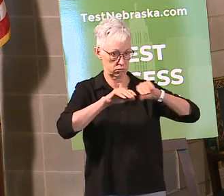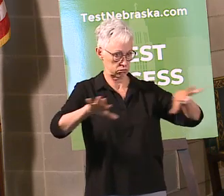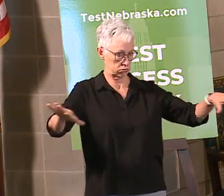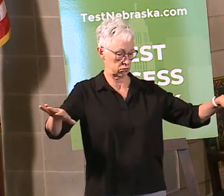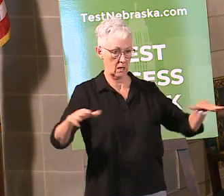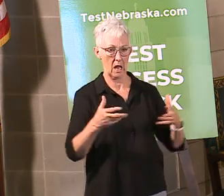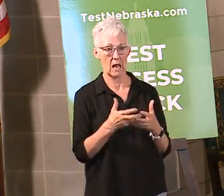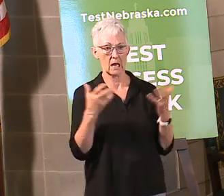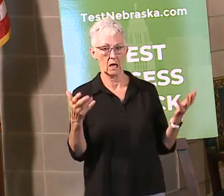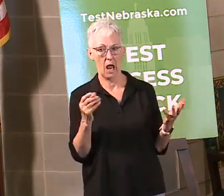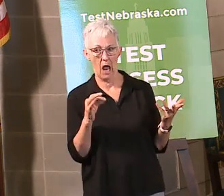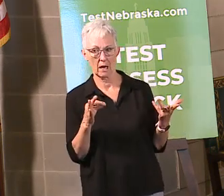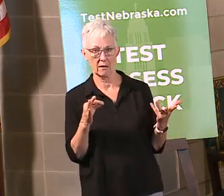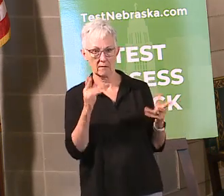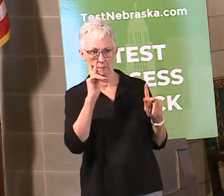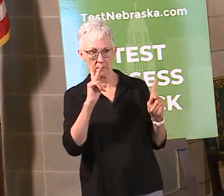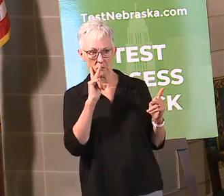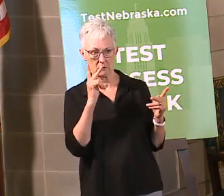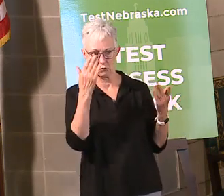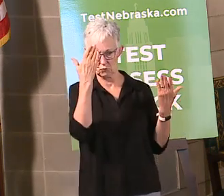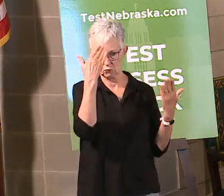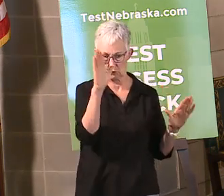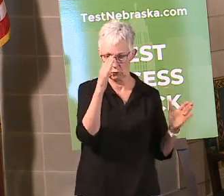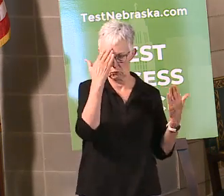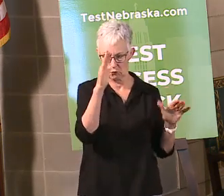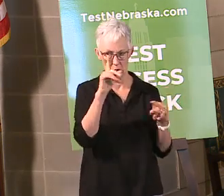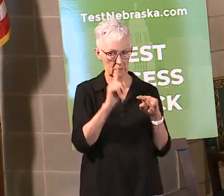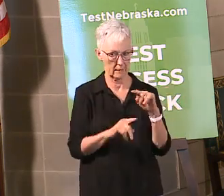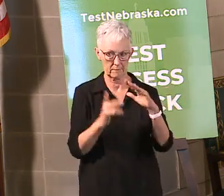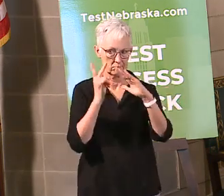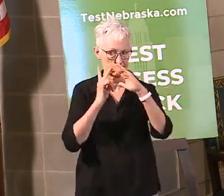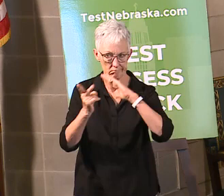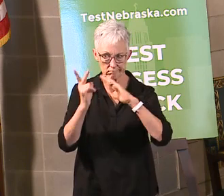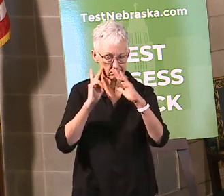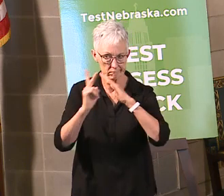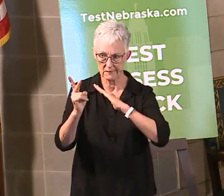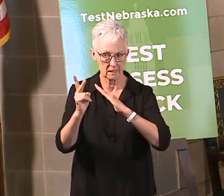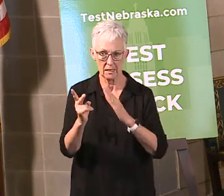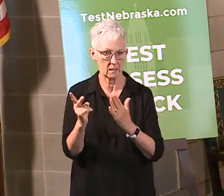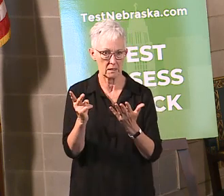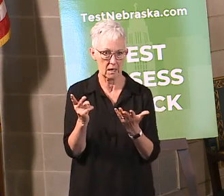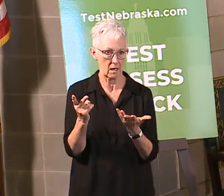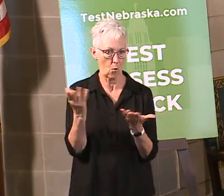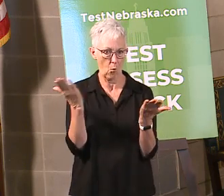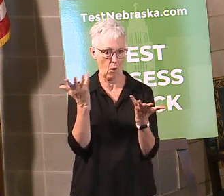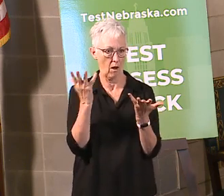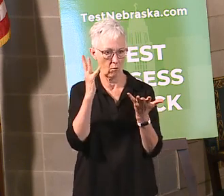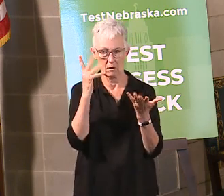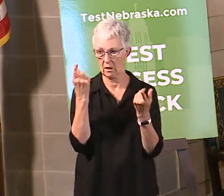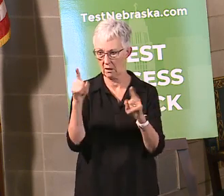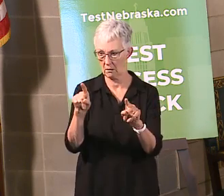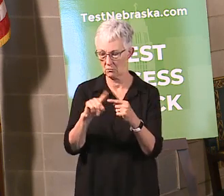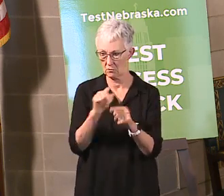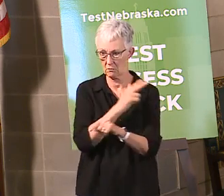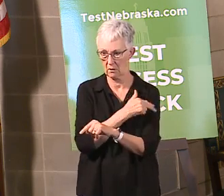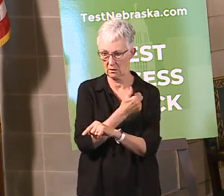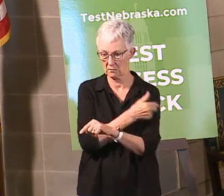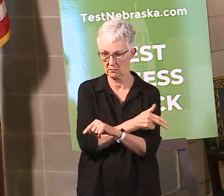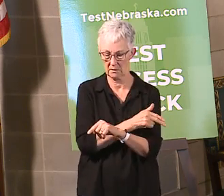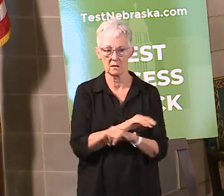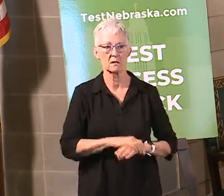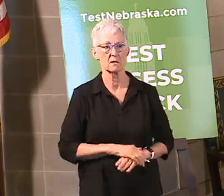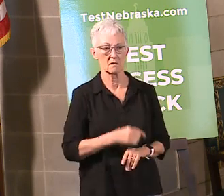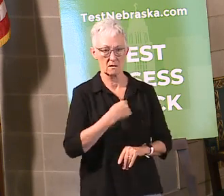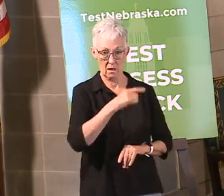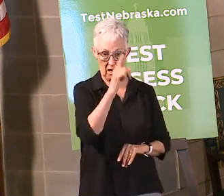hospital capacity would be. And so we didn't have specific targets of where we wanted to keep it open. So I think that being at 45% capacity